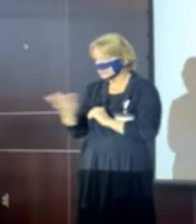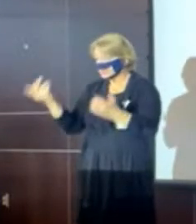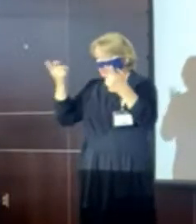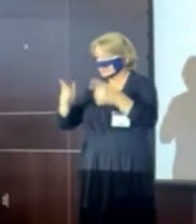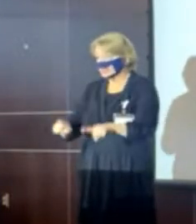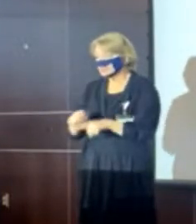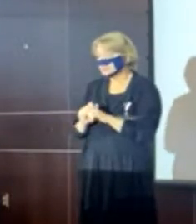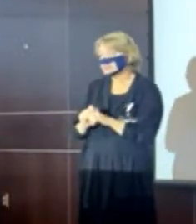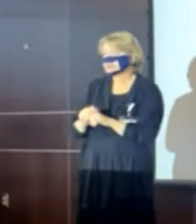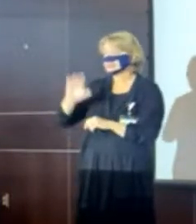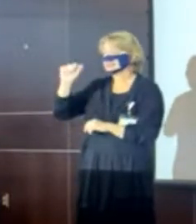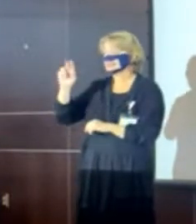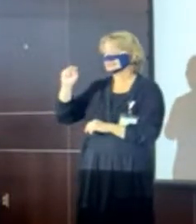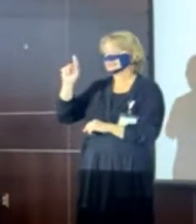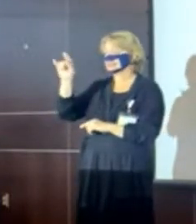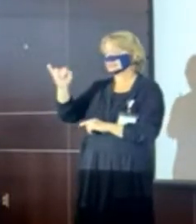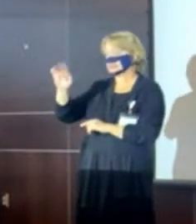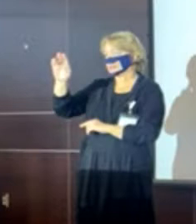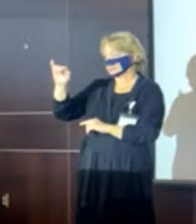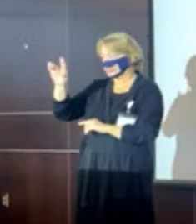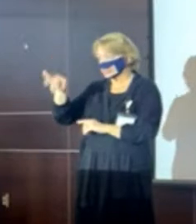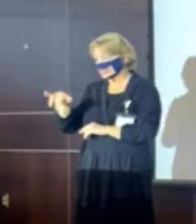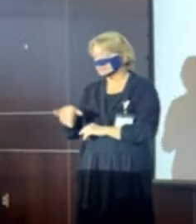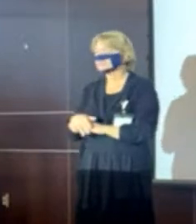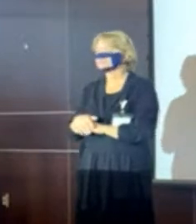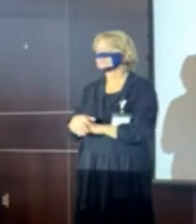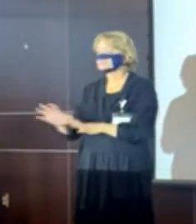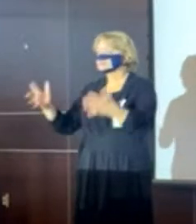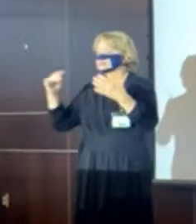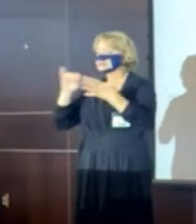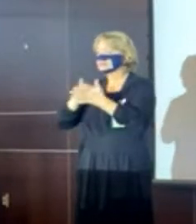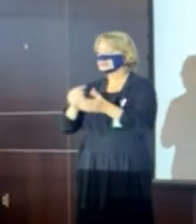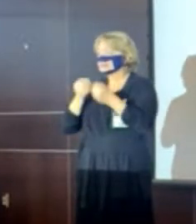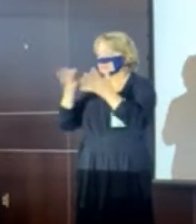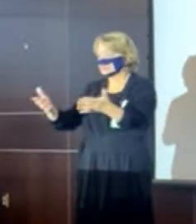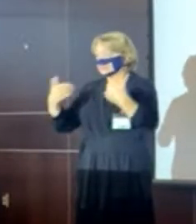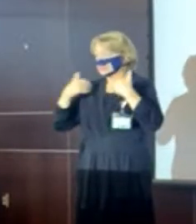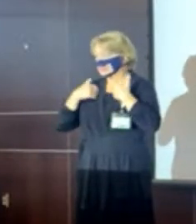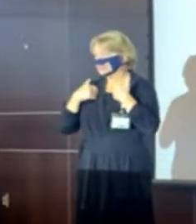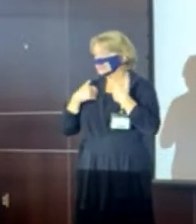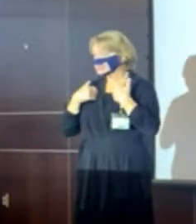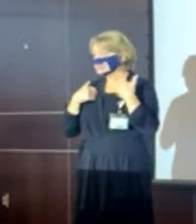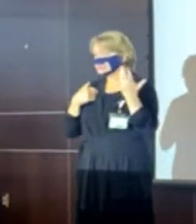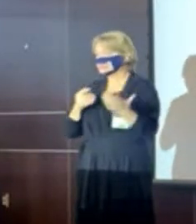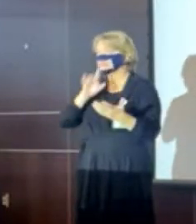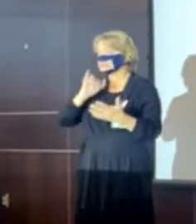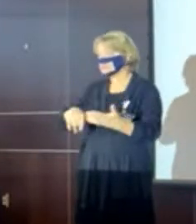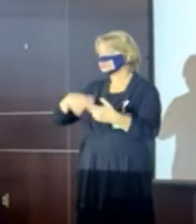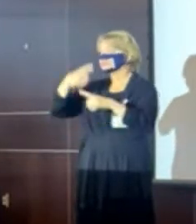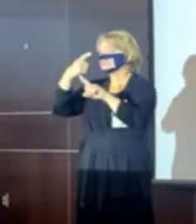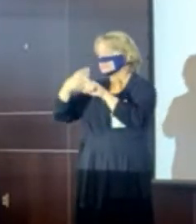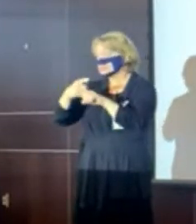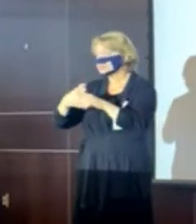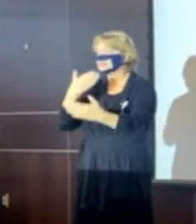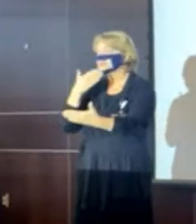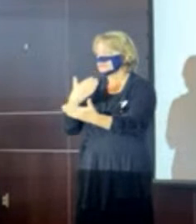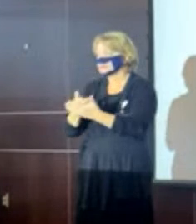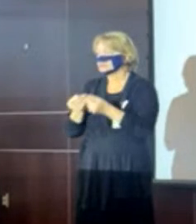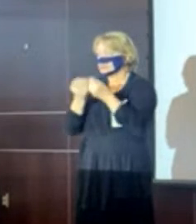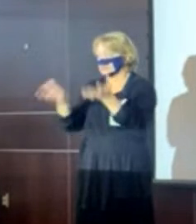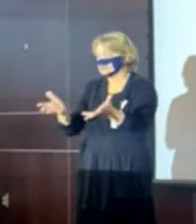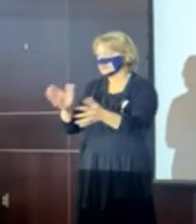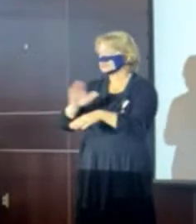the monoclonal antibody, that effect is having, I guess, a really positive effect on treating